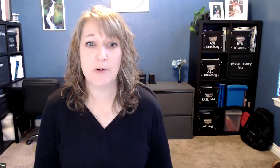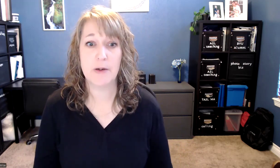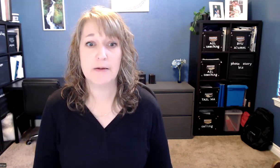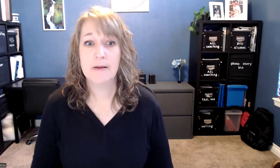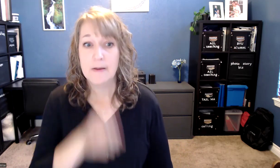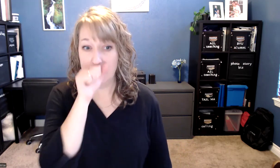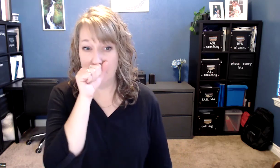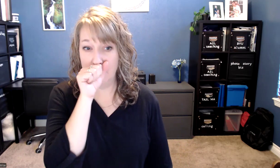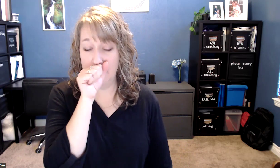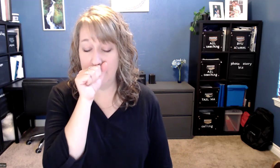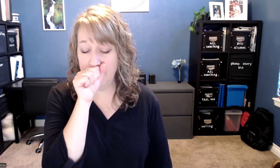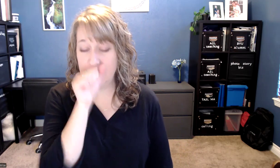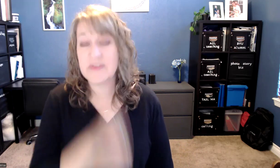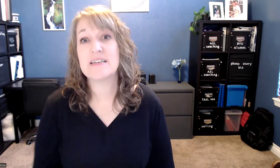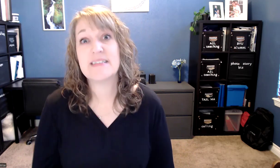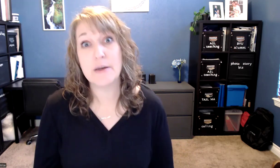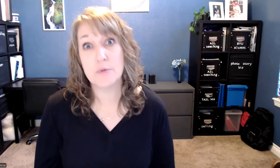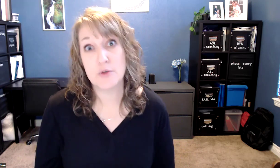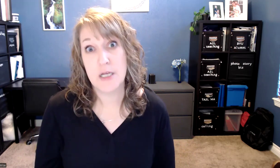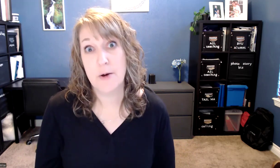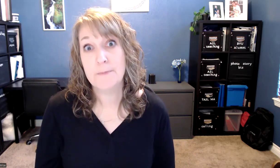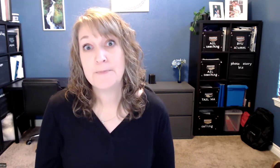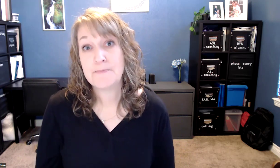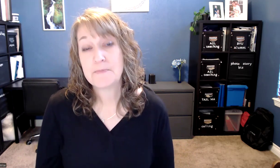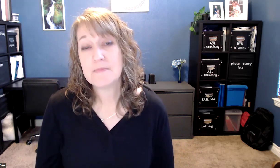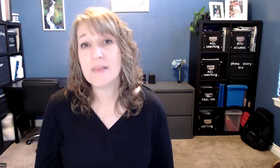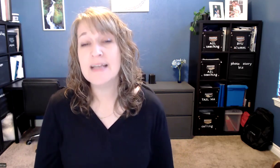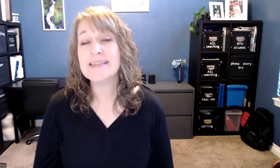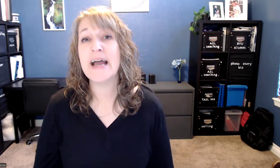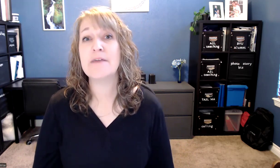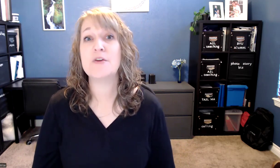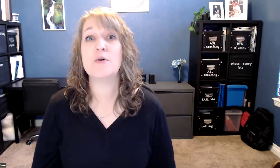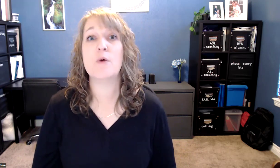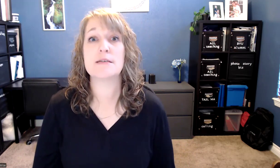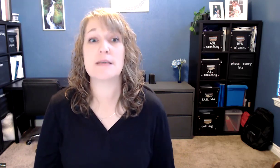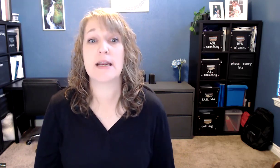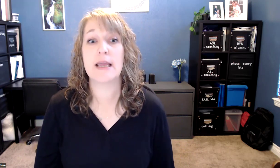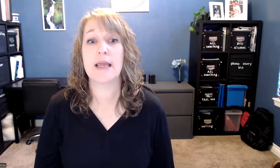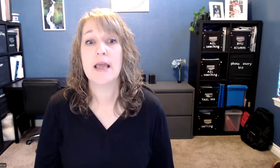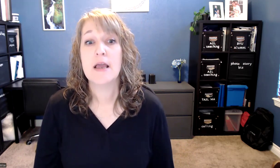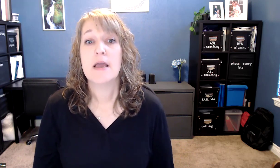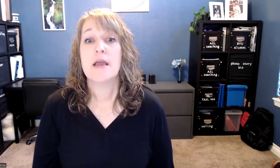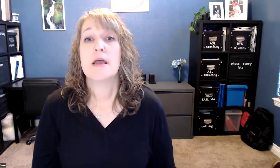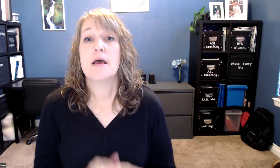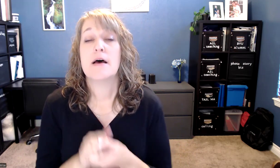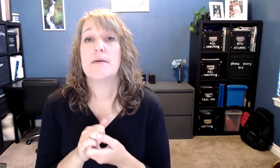straightforward. The second rule to know is that if you are signing